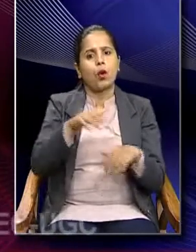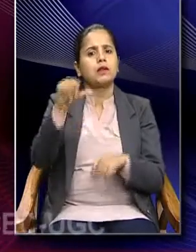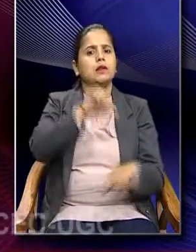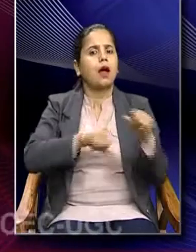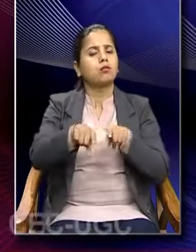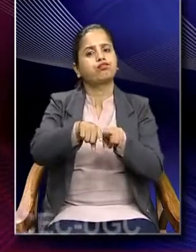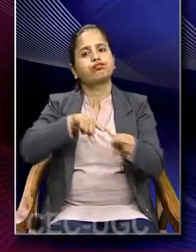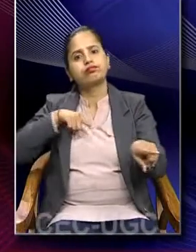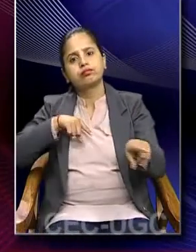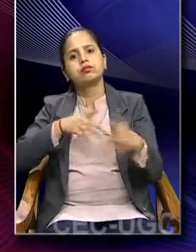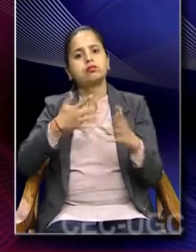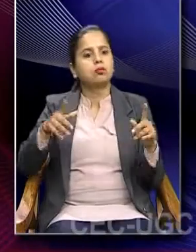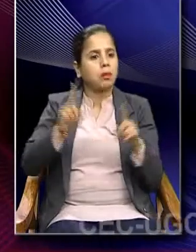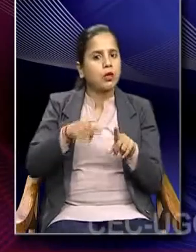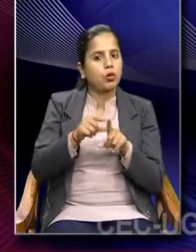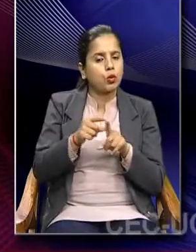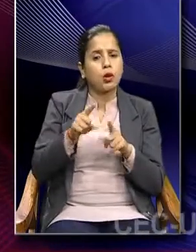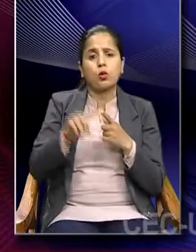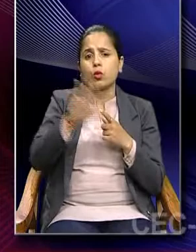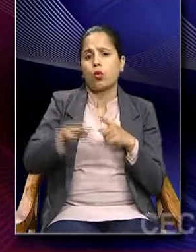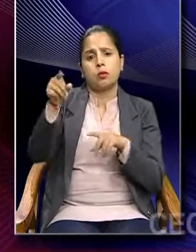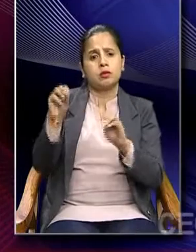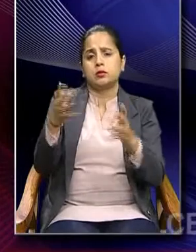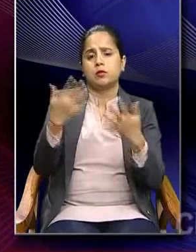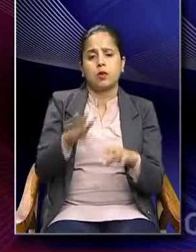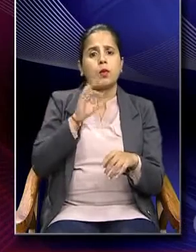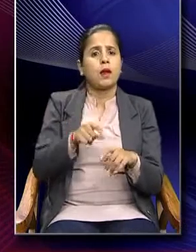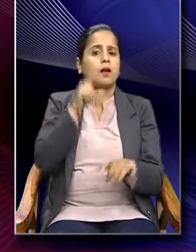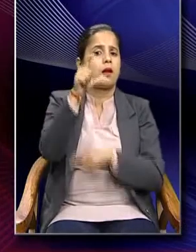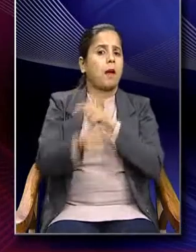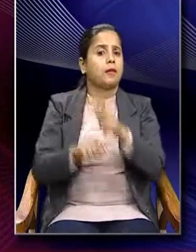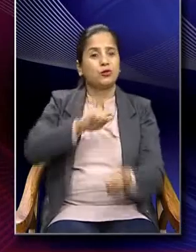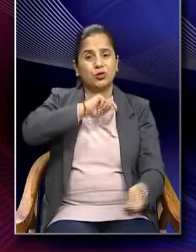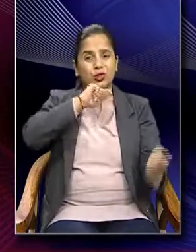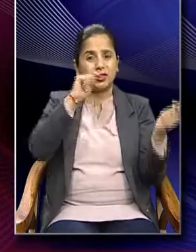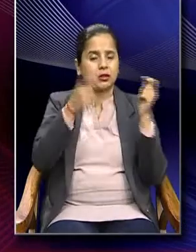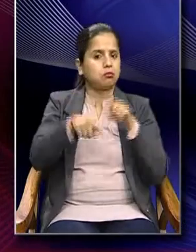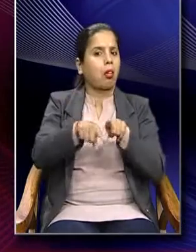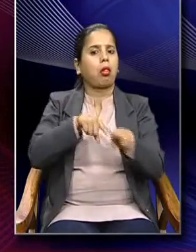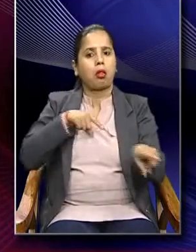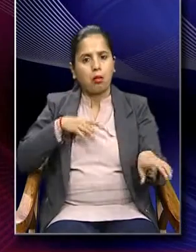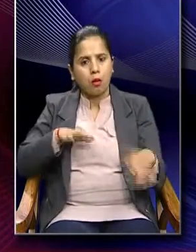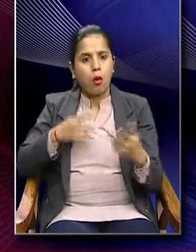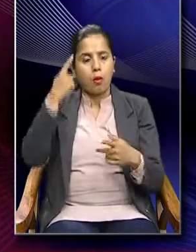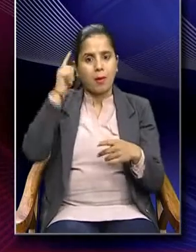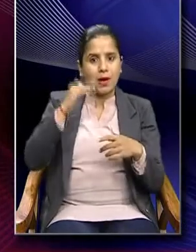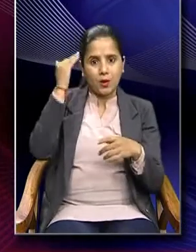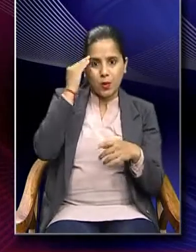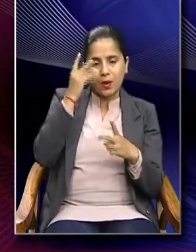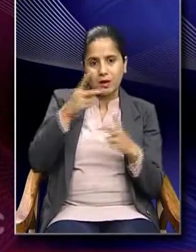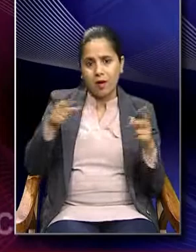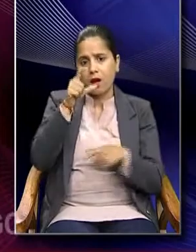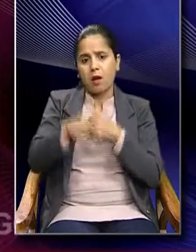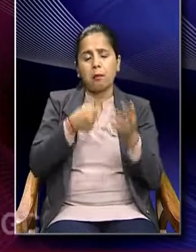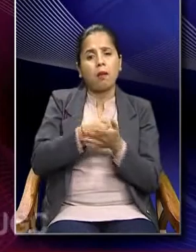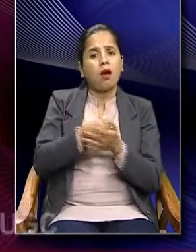which started primarily in Europe, or they lack industrial revolution or enlightenment values, which was the basis of industrial